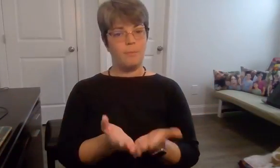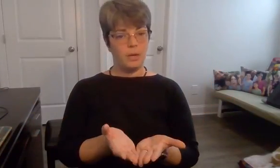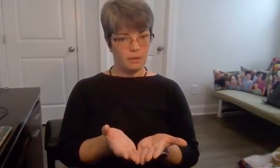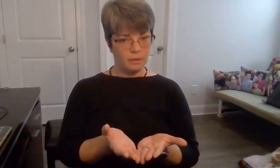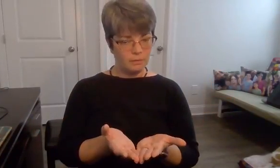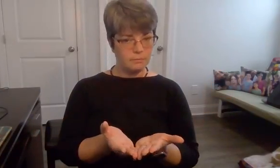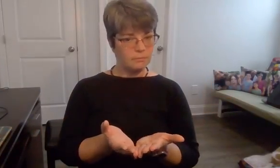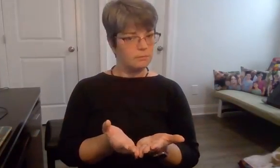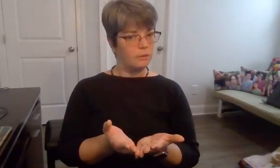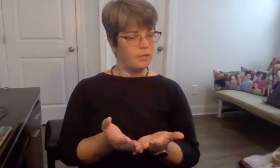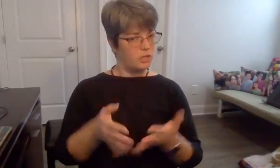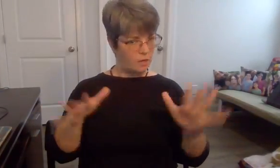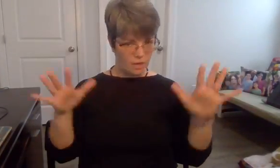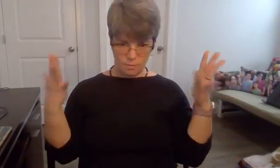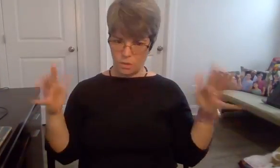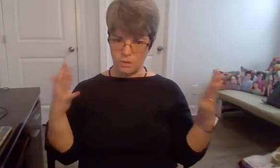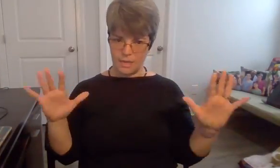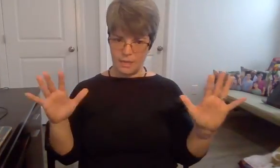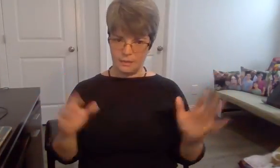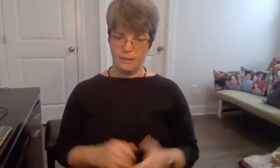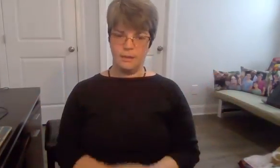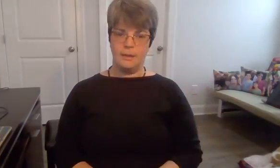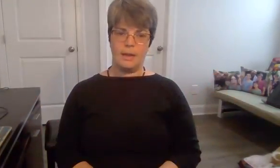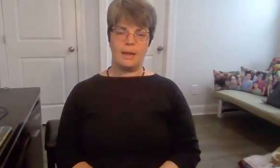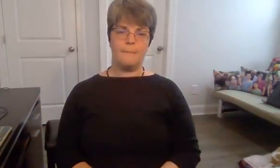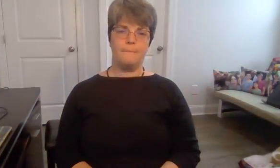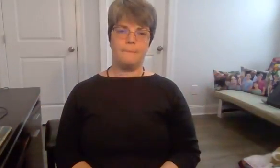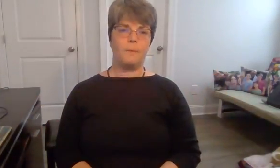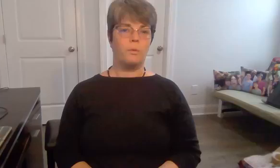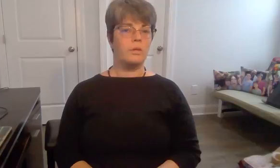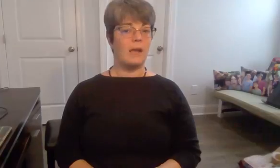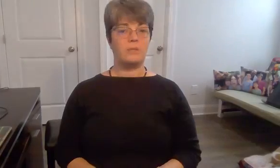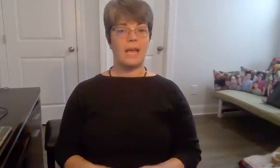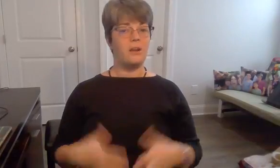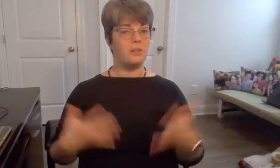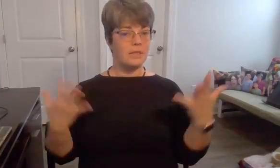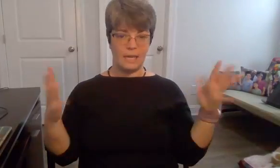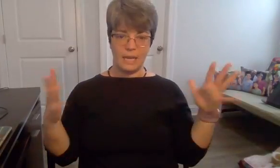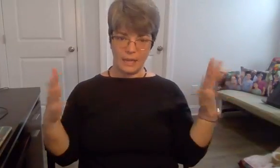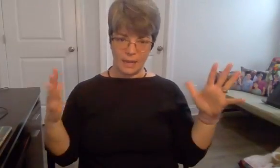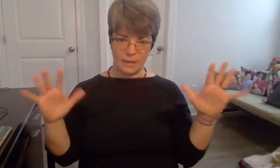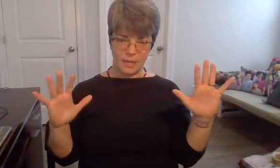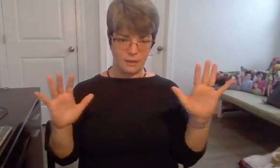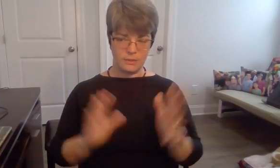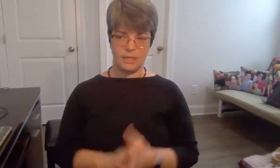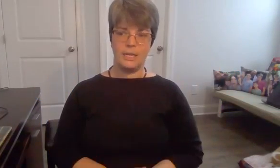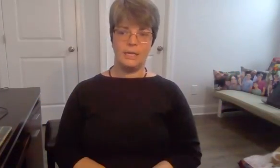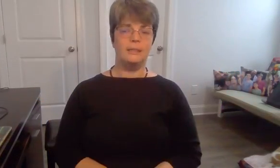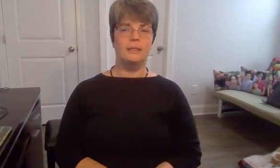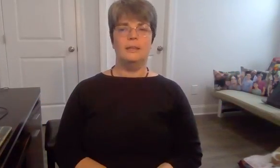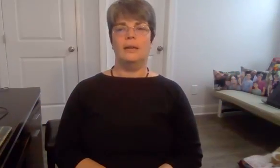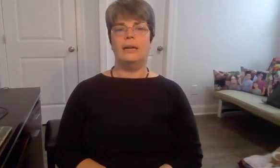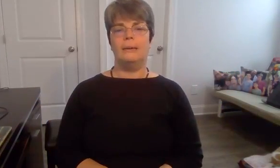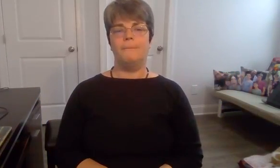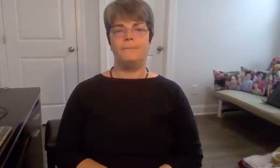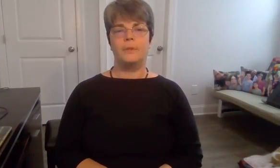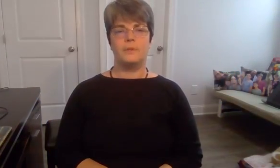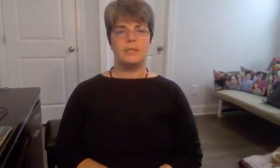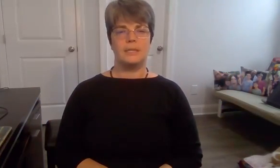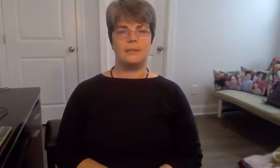book, you finished reading the book, all done. We're outside, all done playing, outside, all done. Those kinds of things,